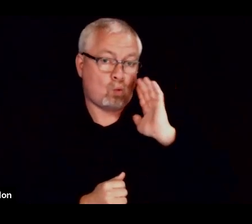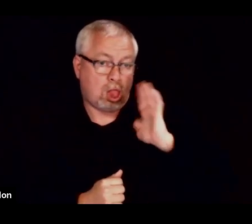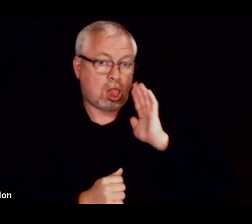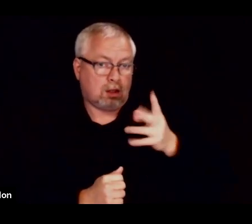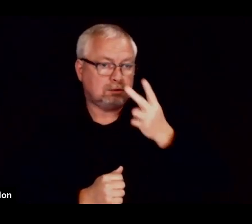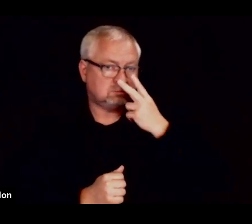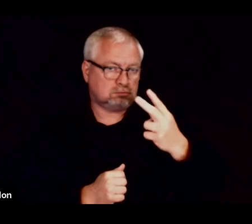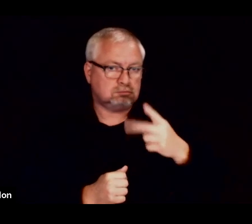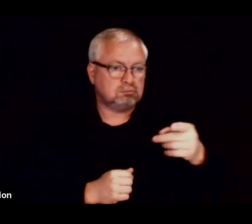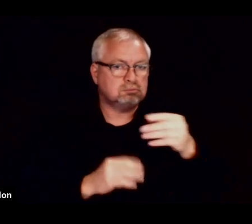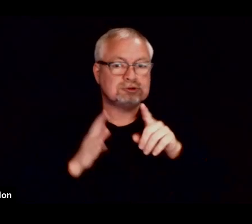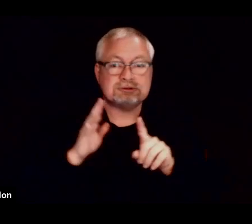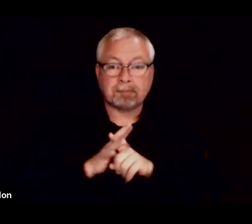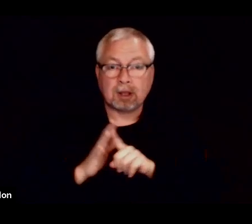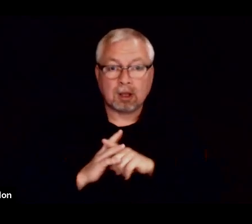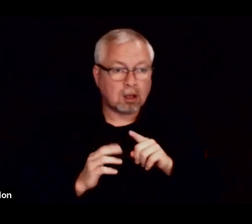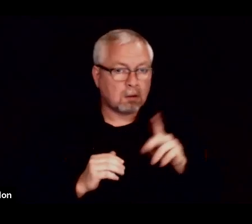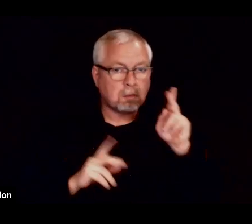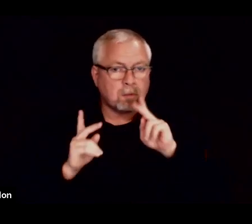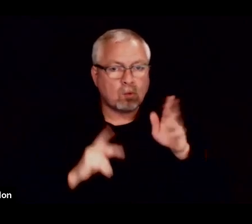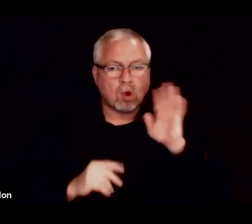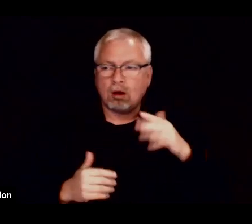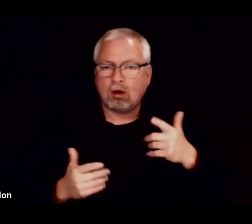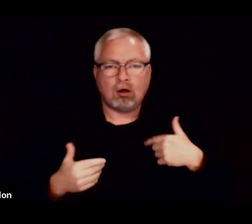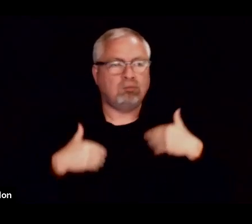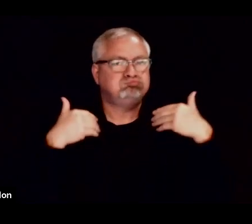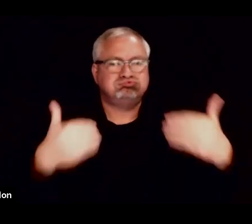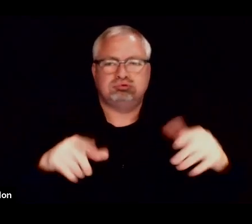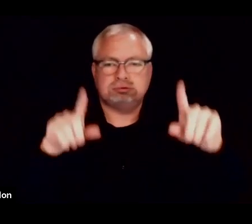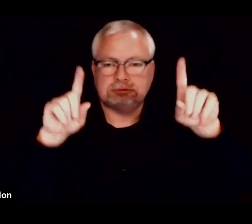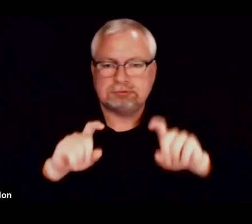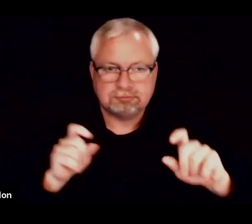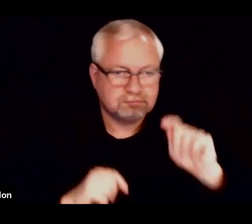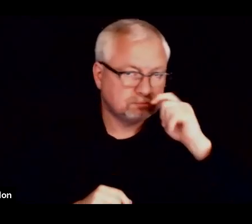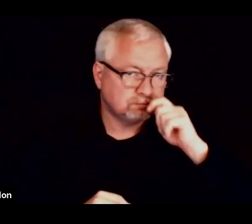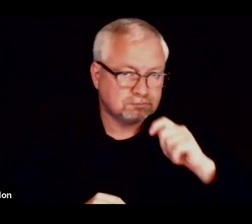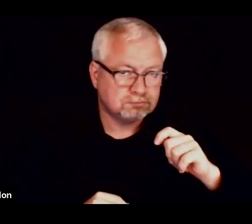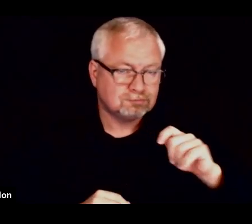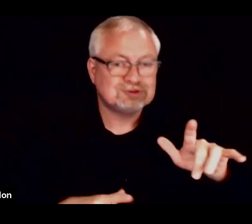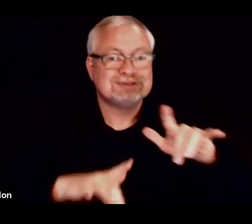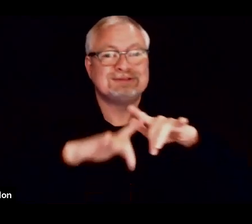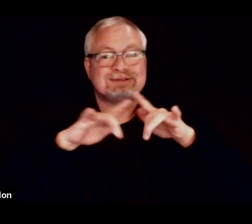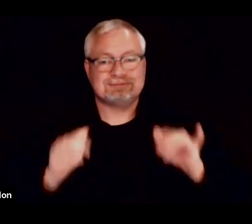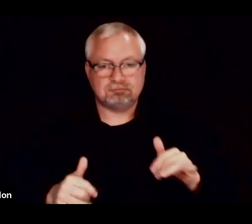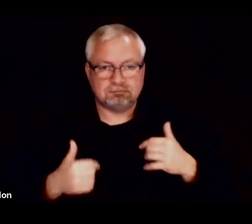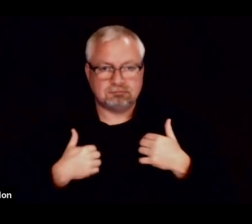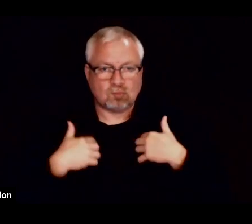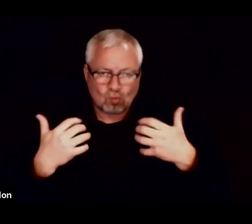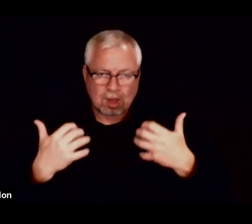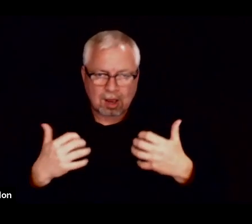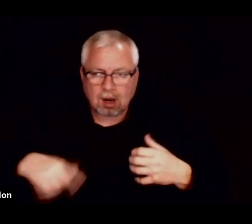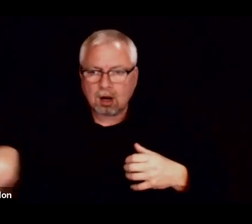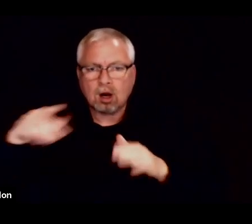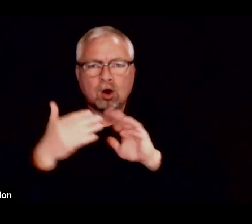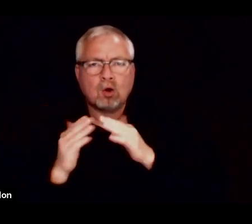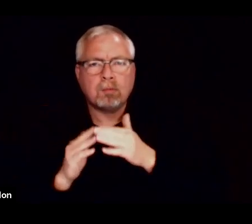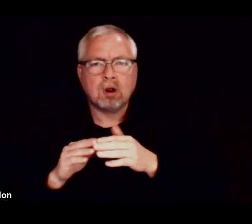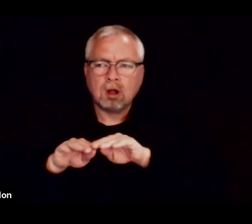tested, but yes, our ultimate goal is to see our community transmission decline. And certainly if Dr. Linfield wants to add, she can.